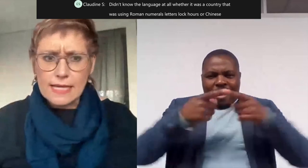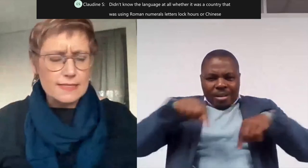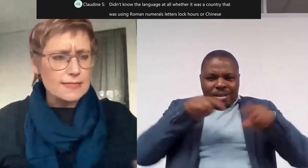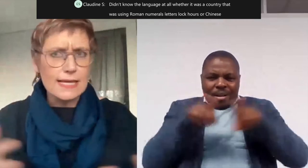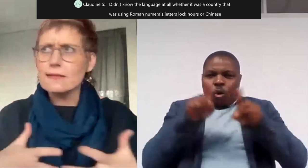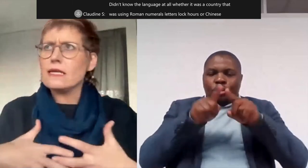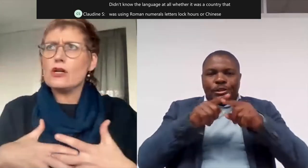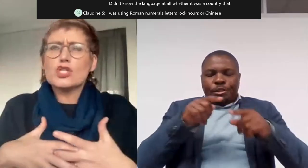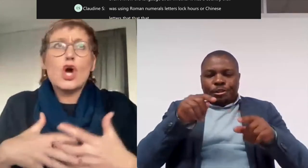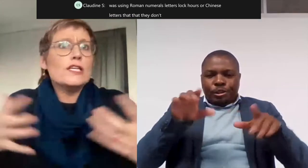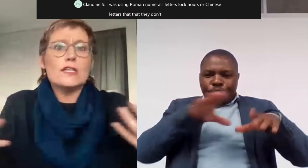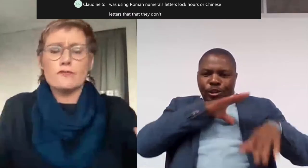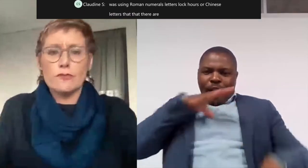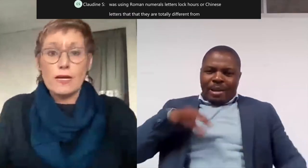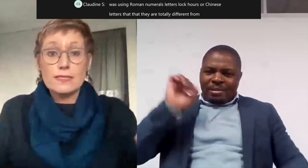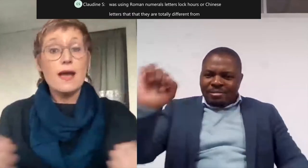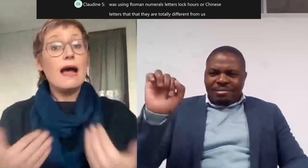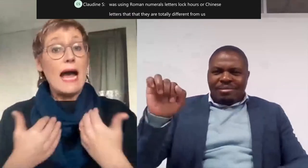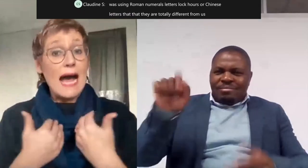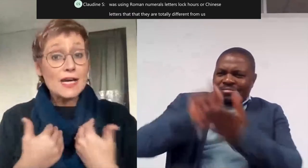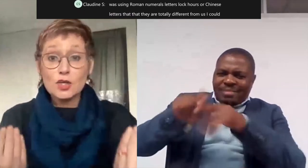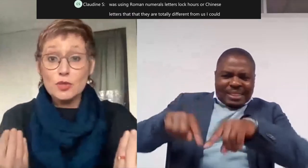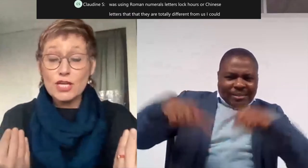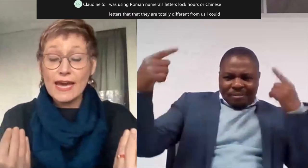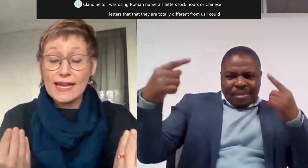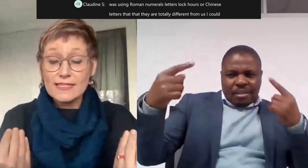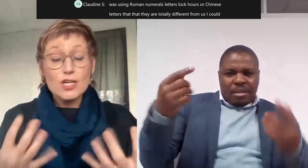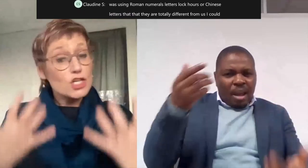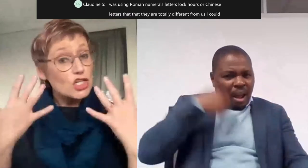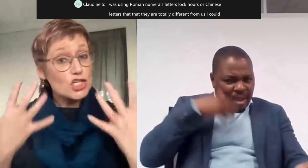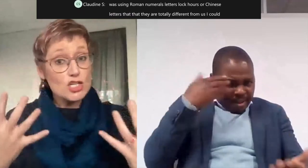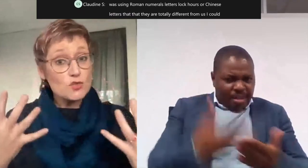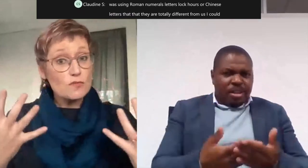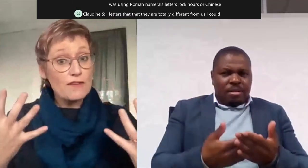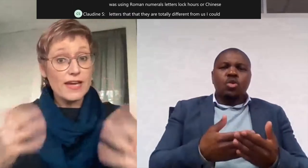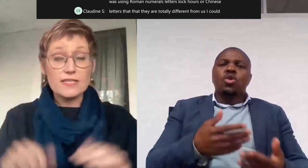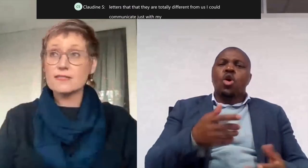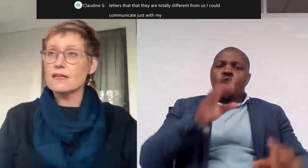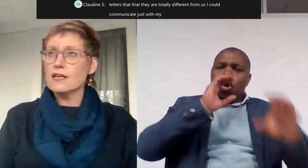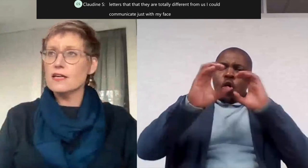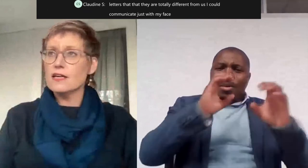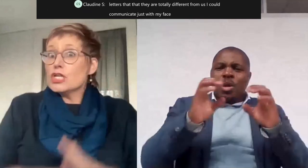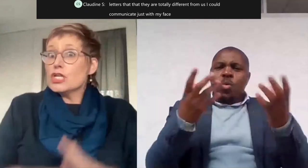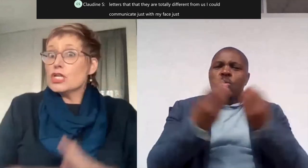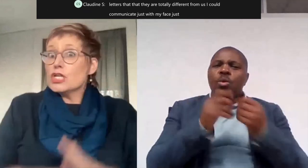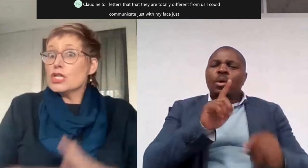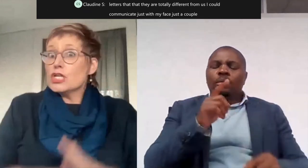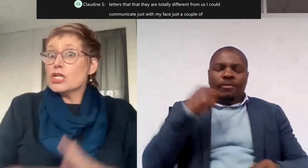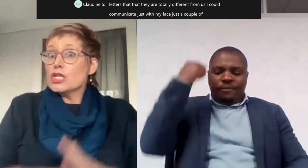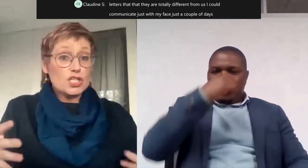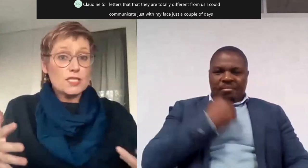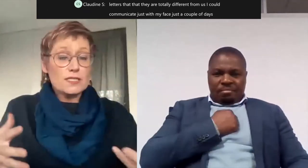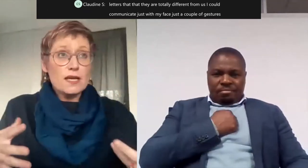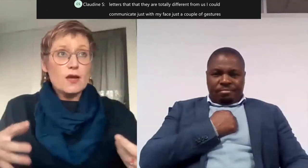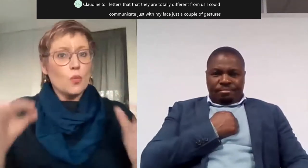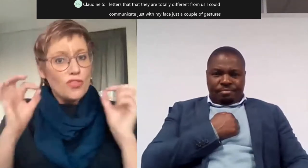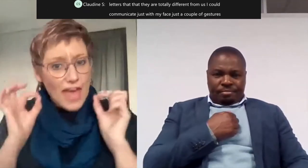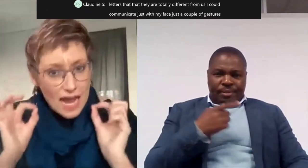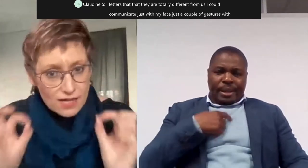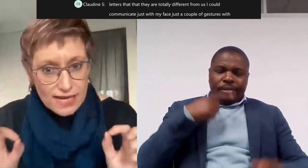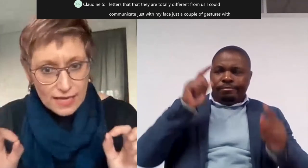Chinese letters that are totally different from ours, I could communicate just with my face, just with a couple of